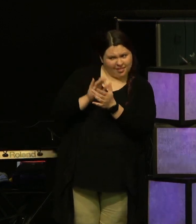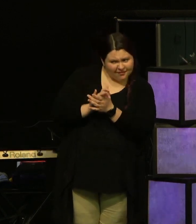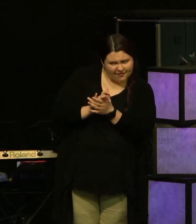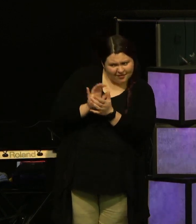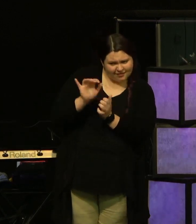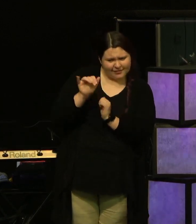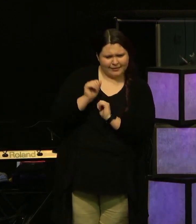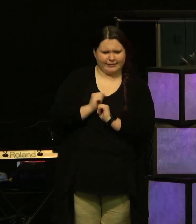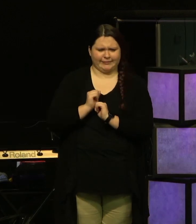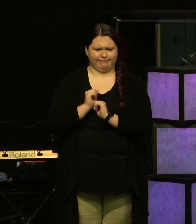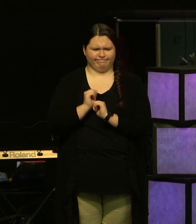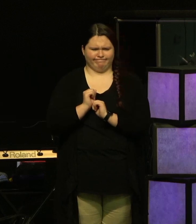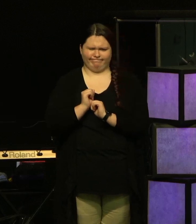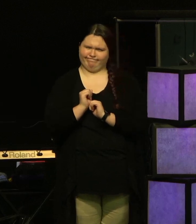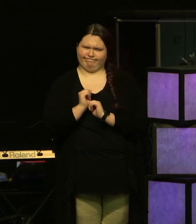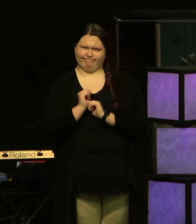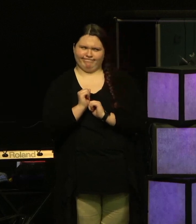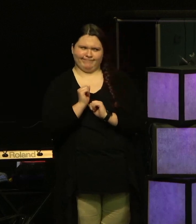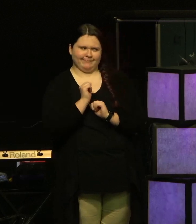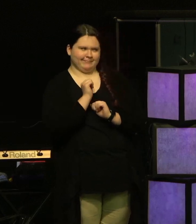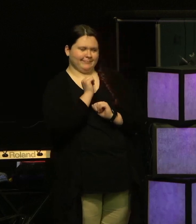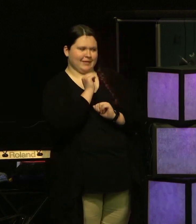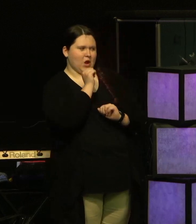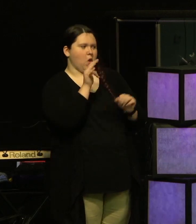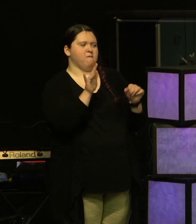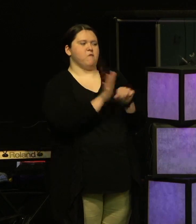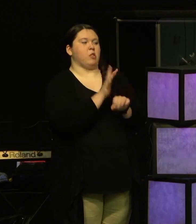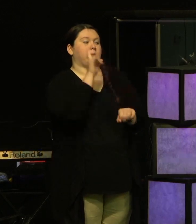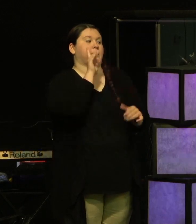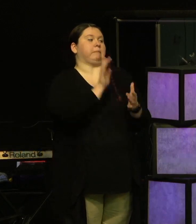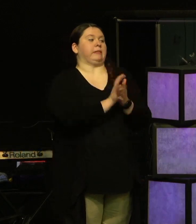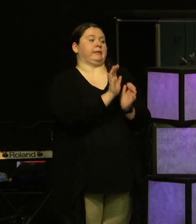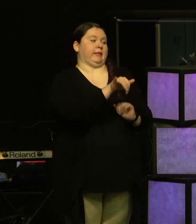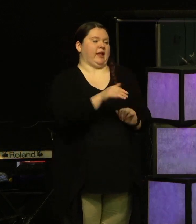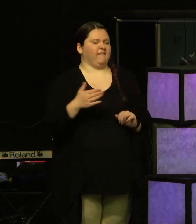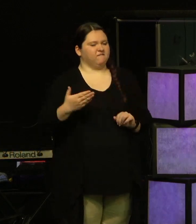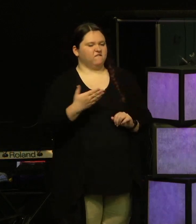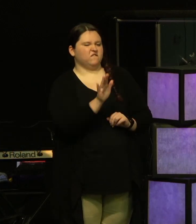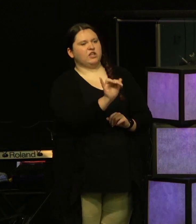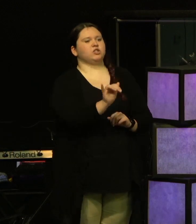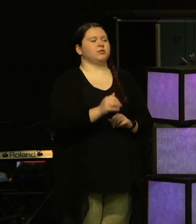we're in full belief of everything you just said.